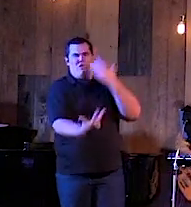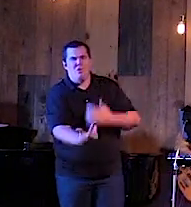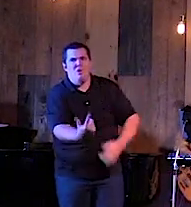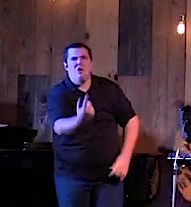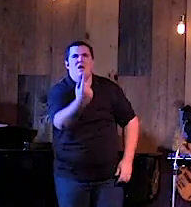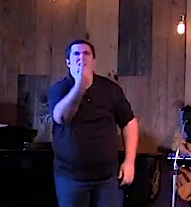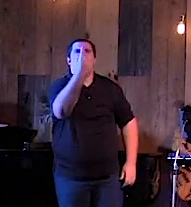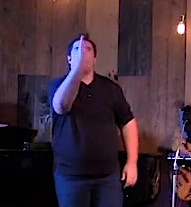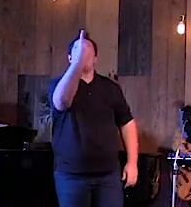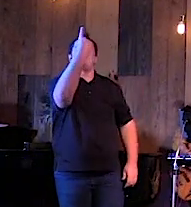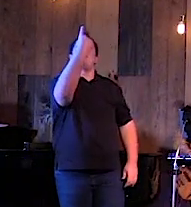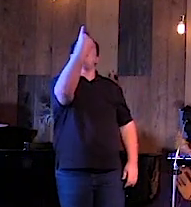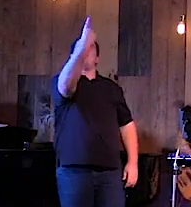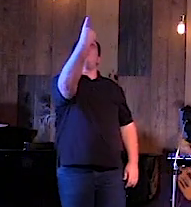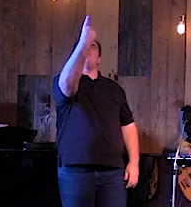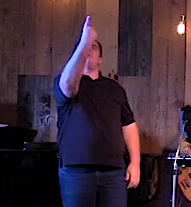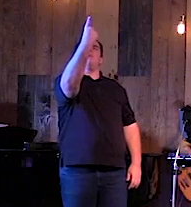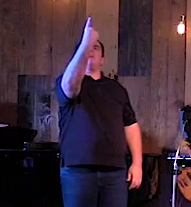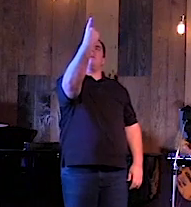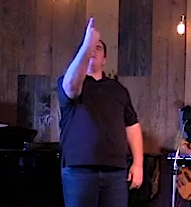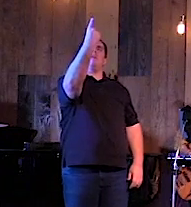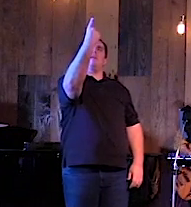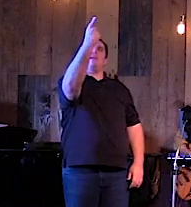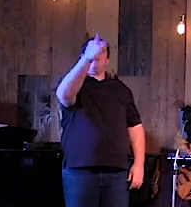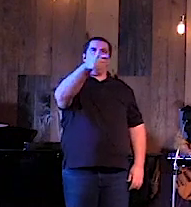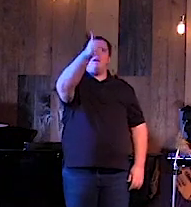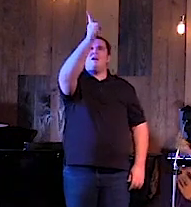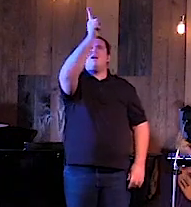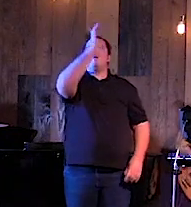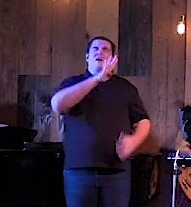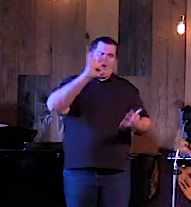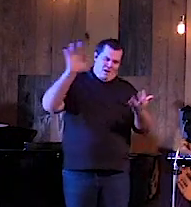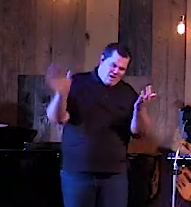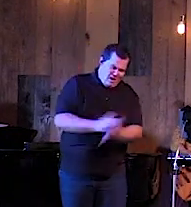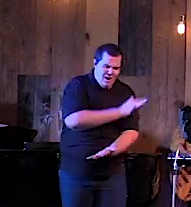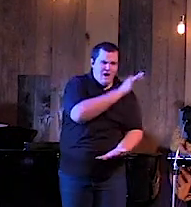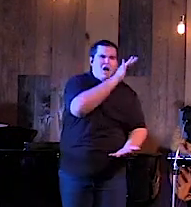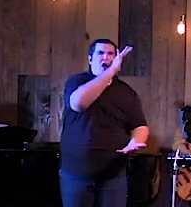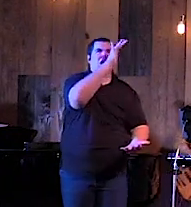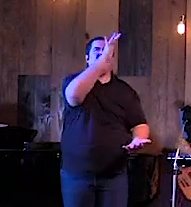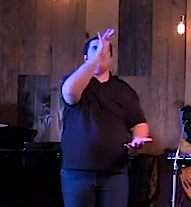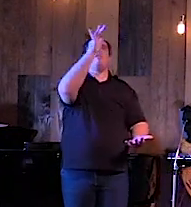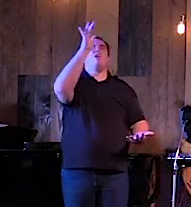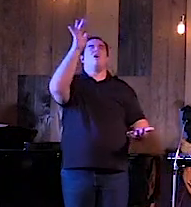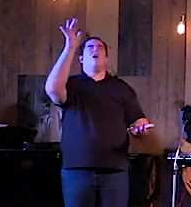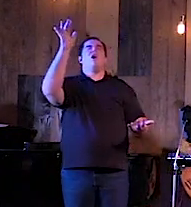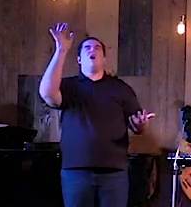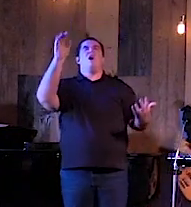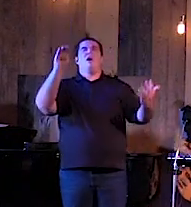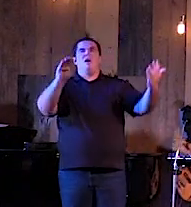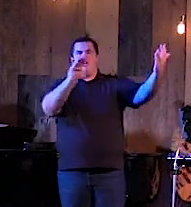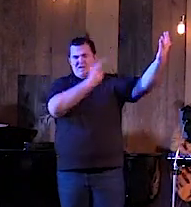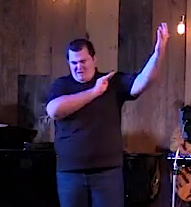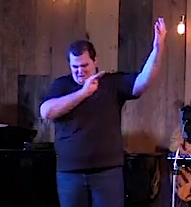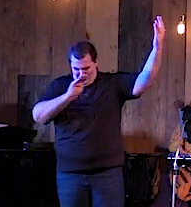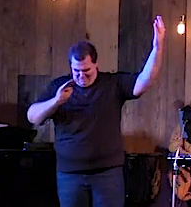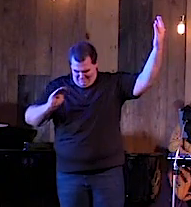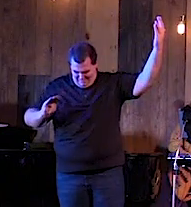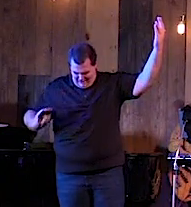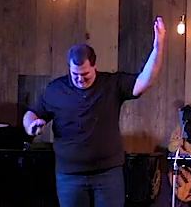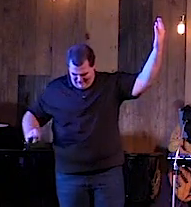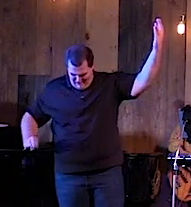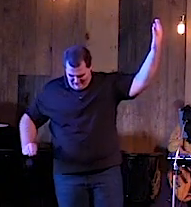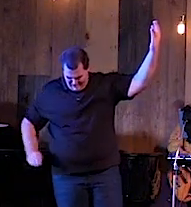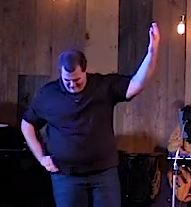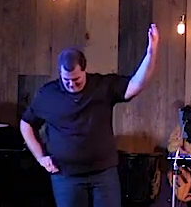Spirit, three in one. Crown of glory,